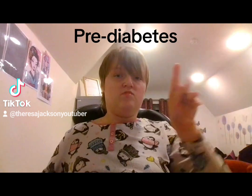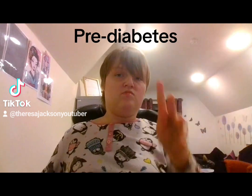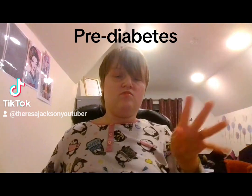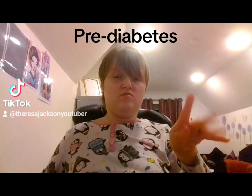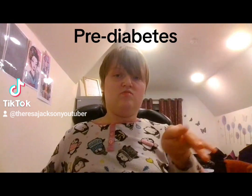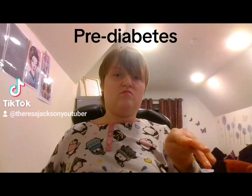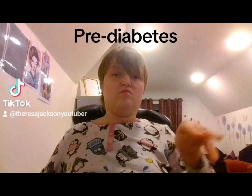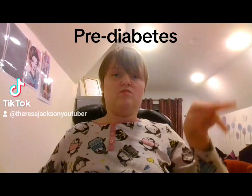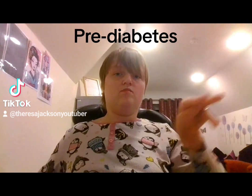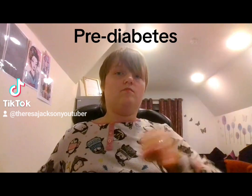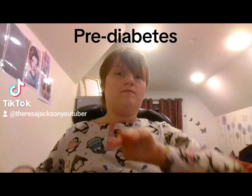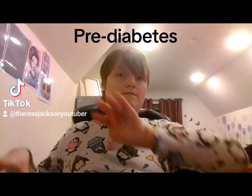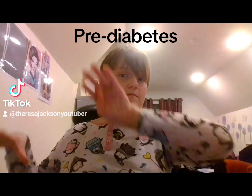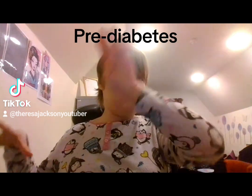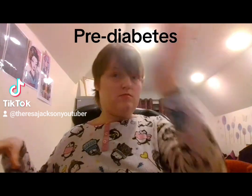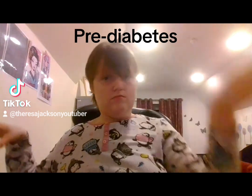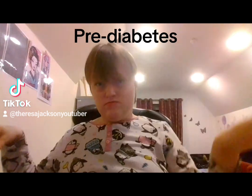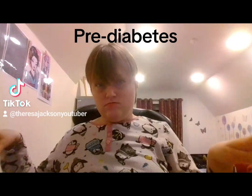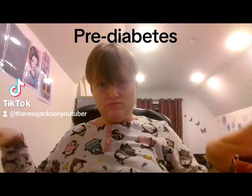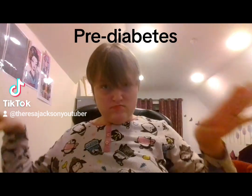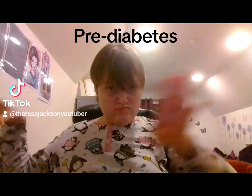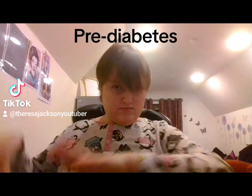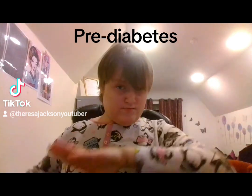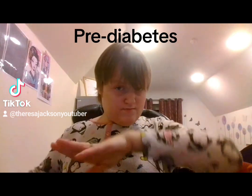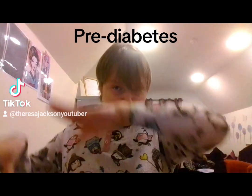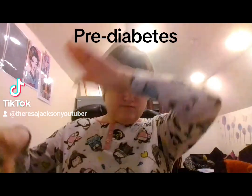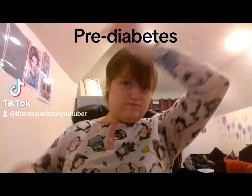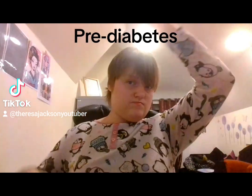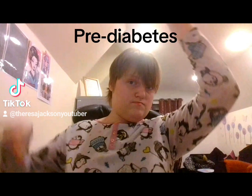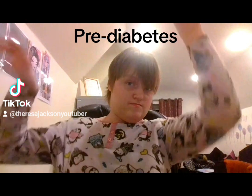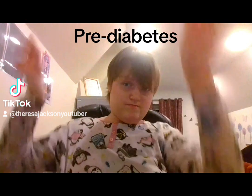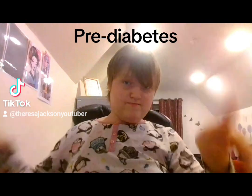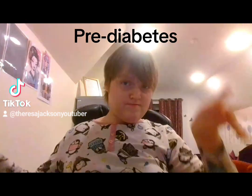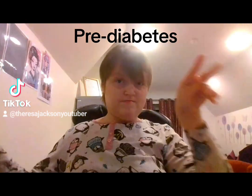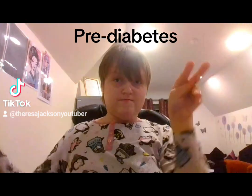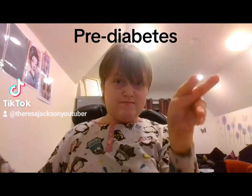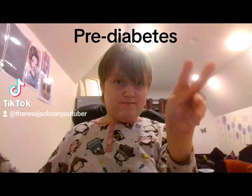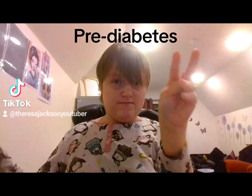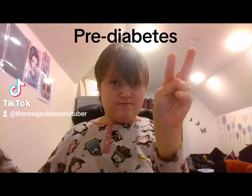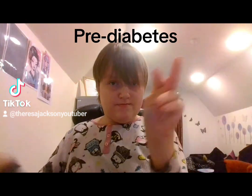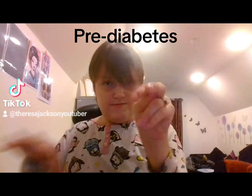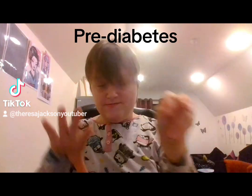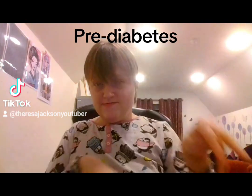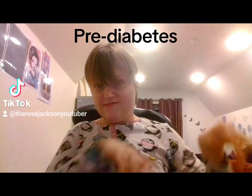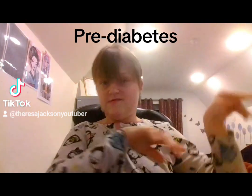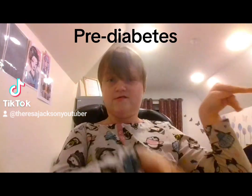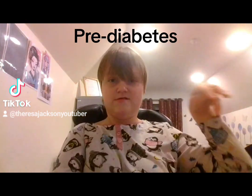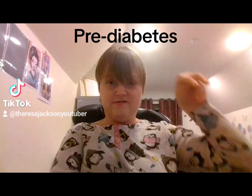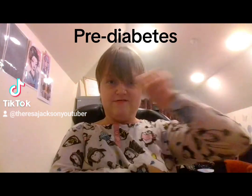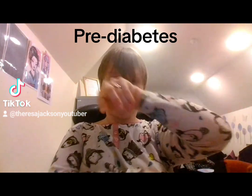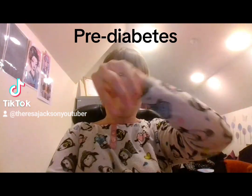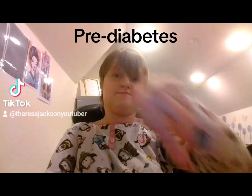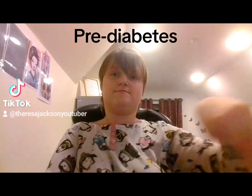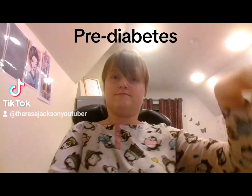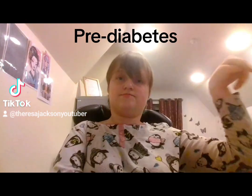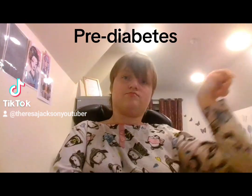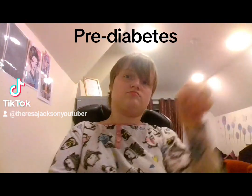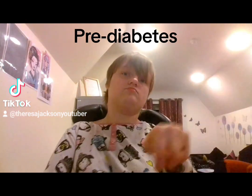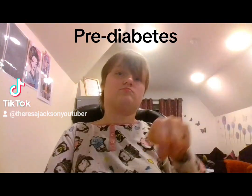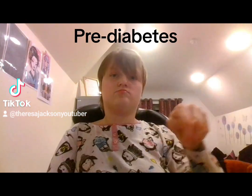13.6 million people are at increased risk of type 2 diabetes in the UK. If you've